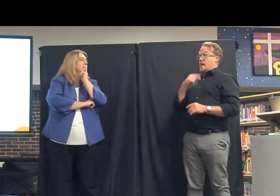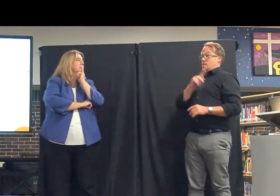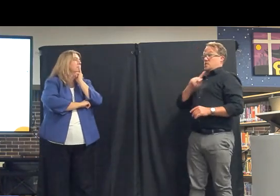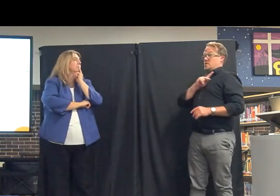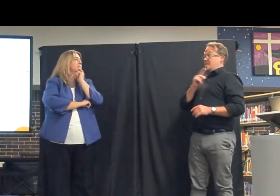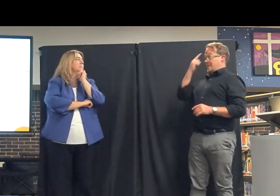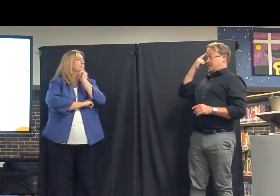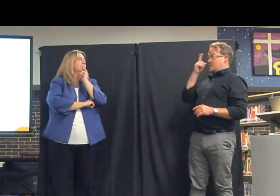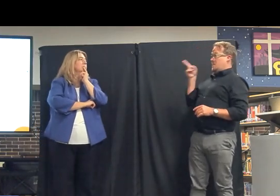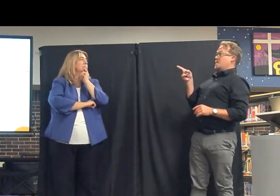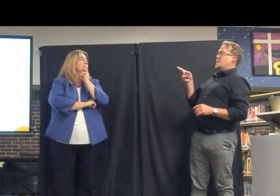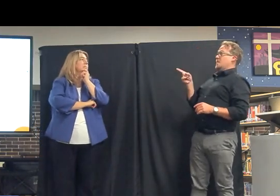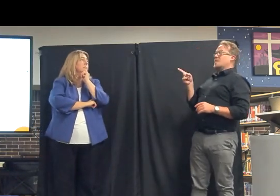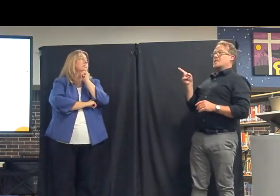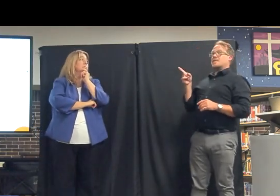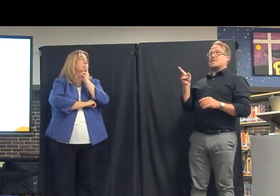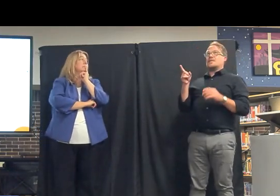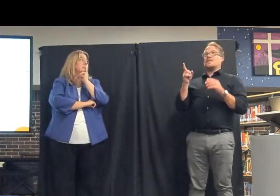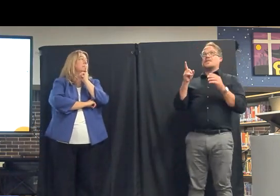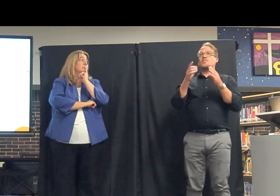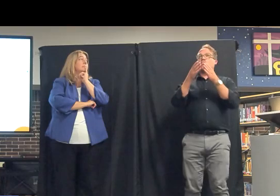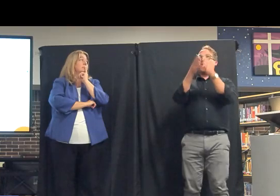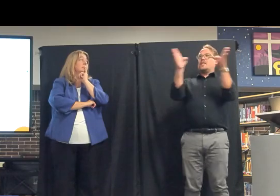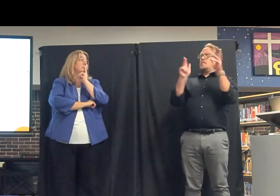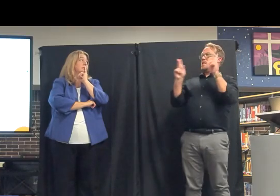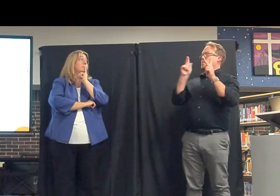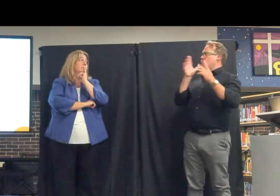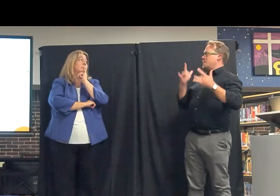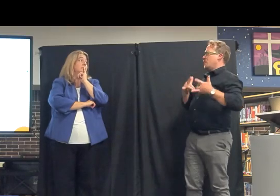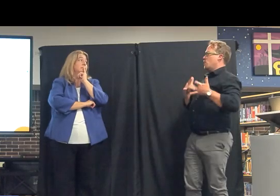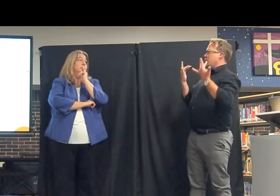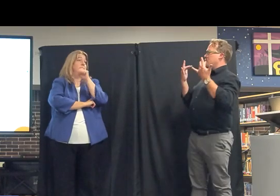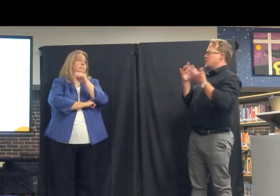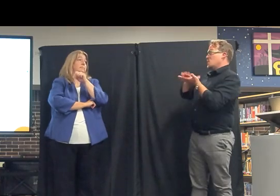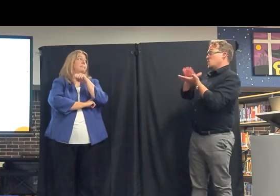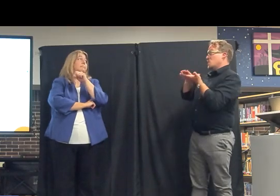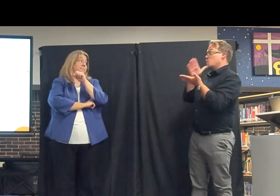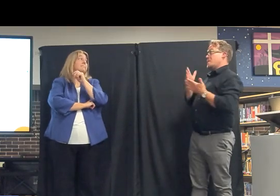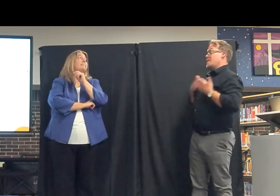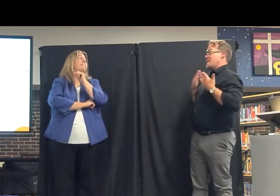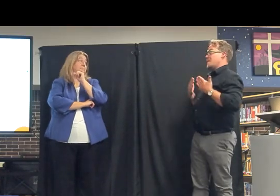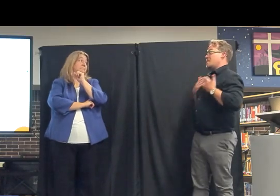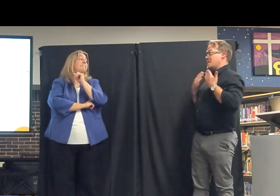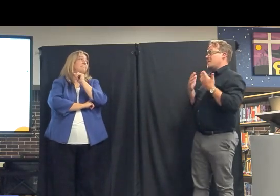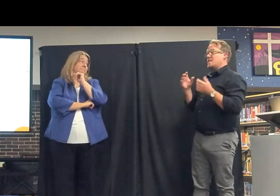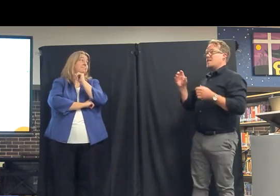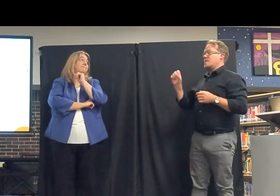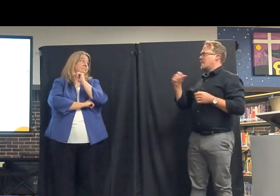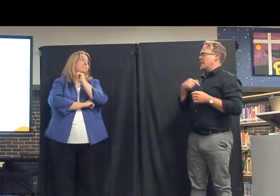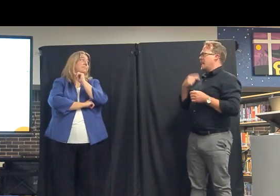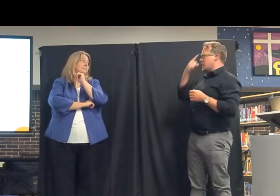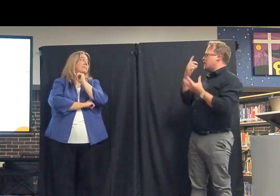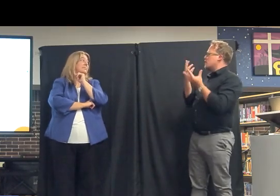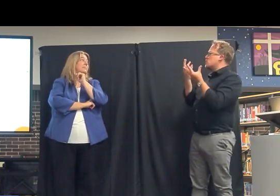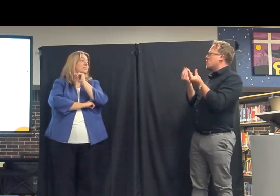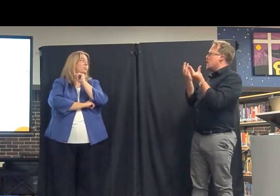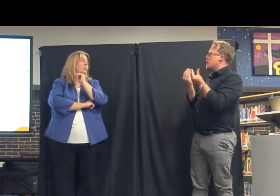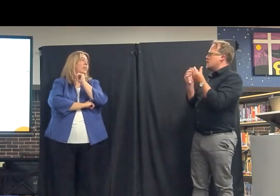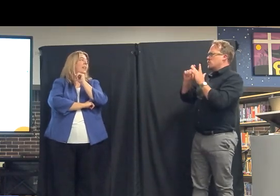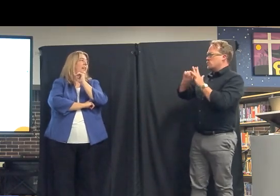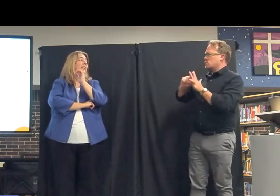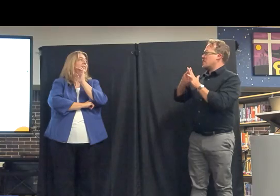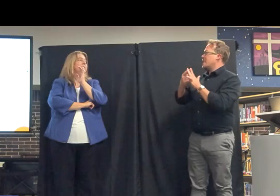is going to be very well received by the schools. And so I think it's smart to do Absolutely. a soft launch because I think it's